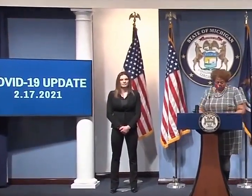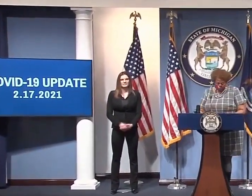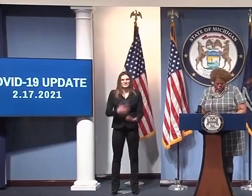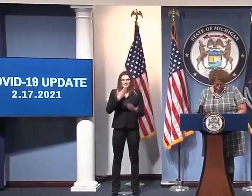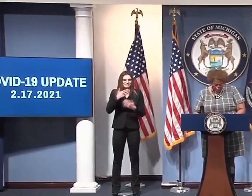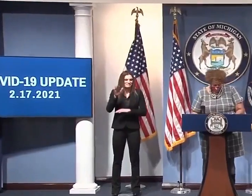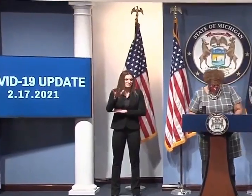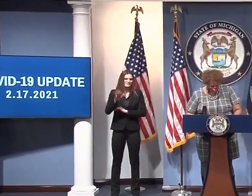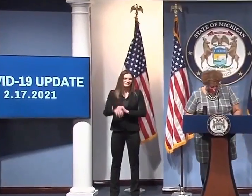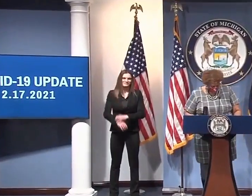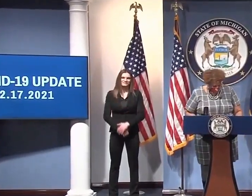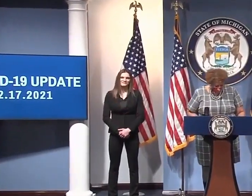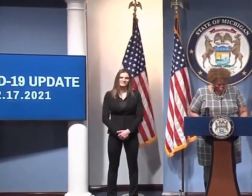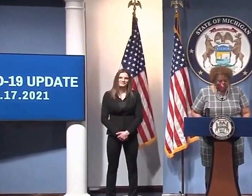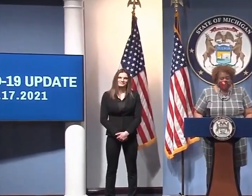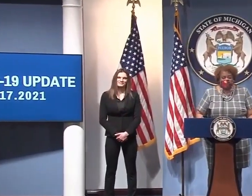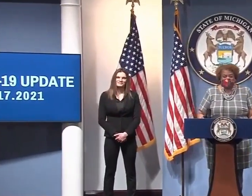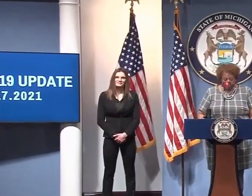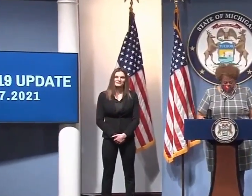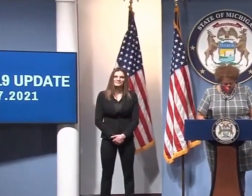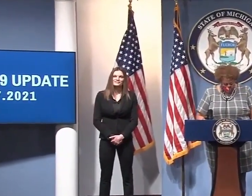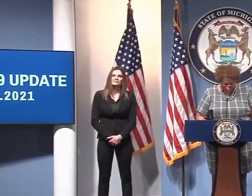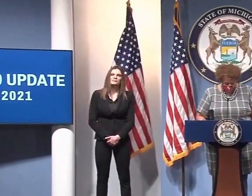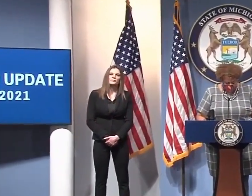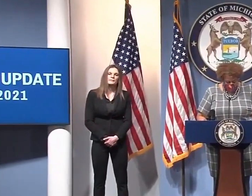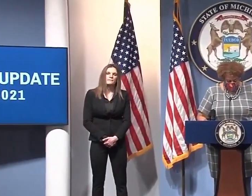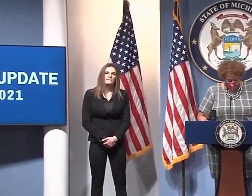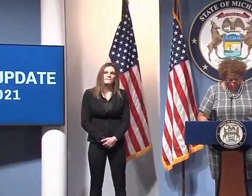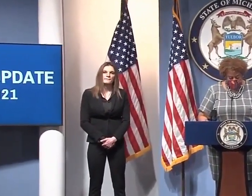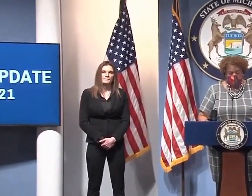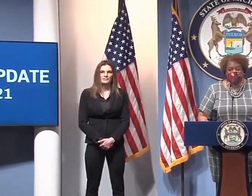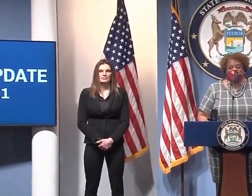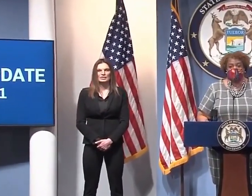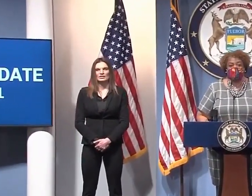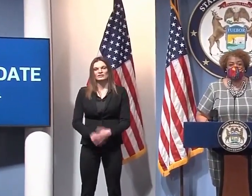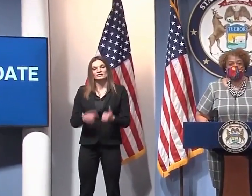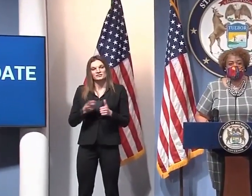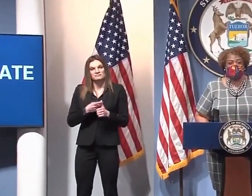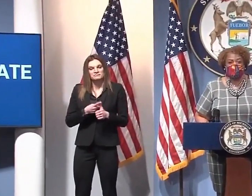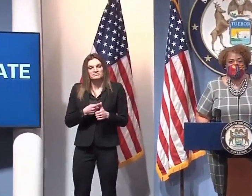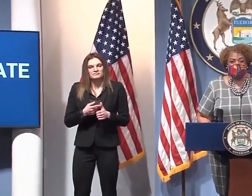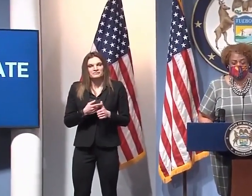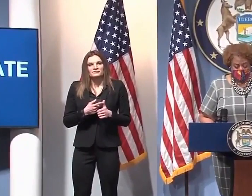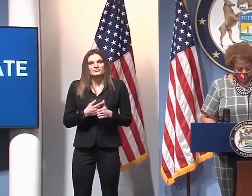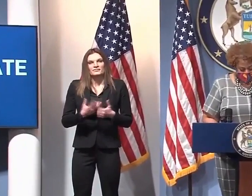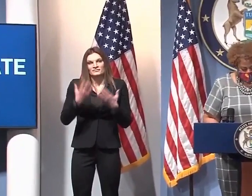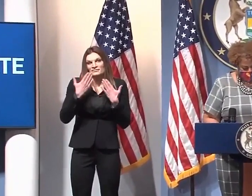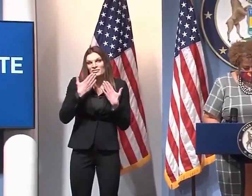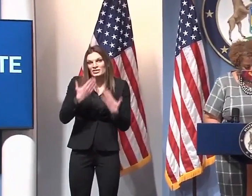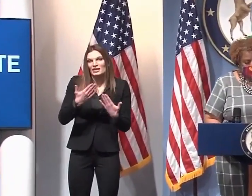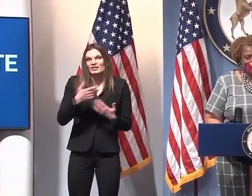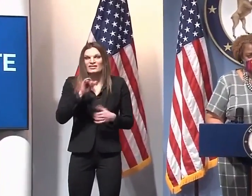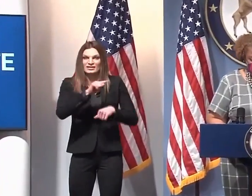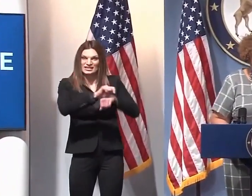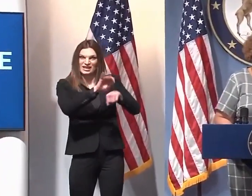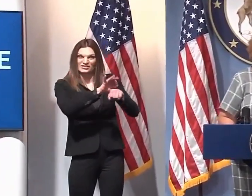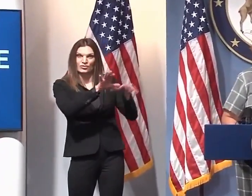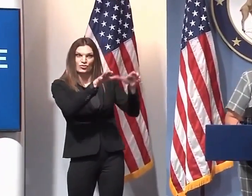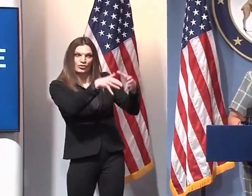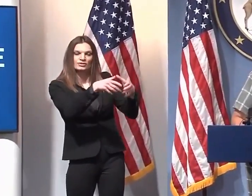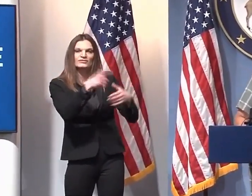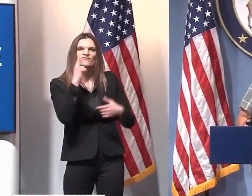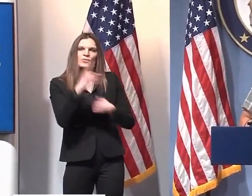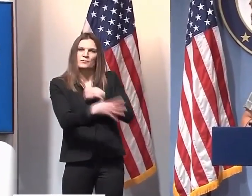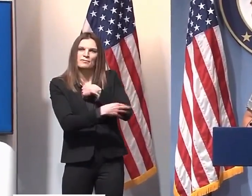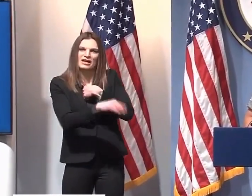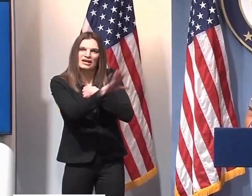Good afternoon. I'd like to take a moment to thank the members of the Michigan Poverty Task Force and their hardworking staffs